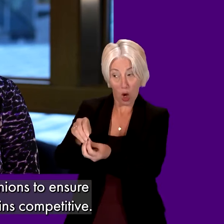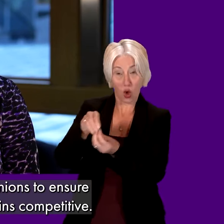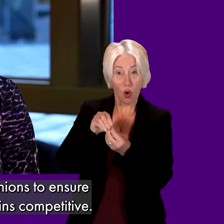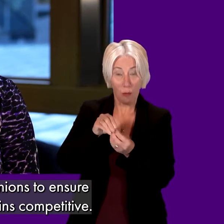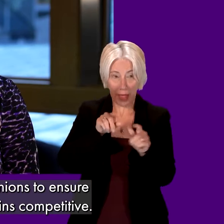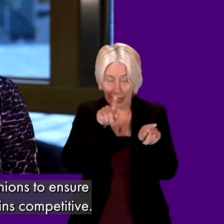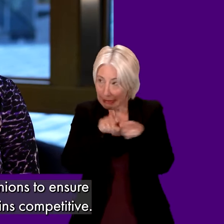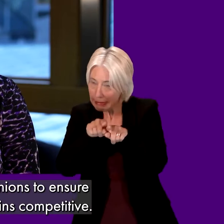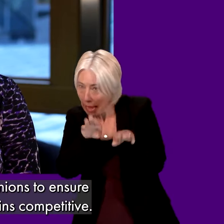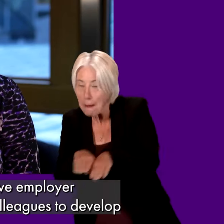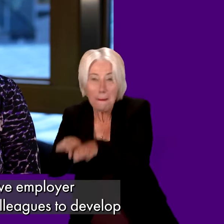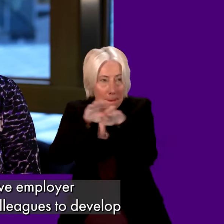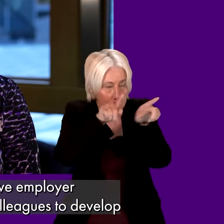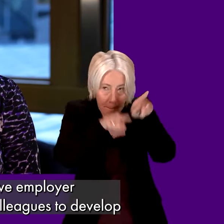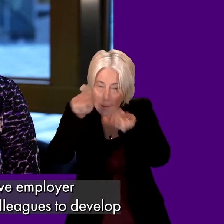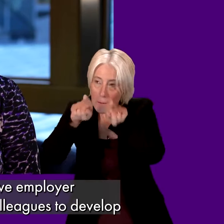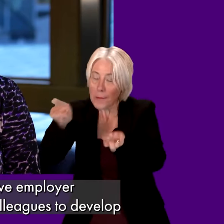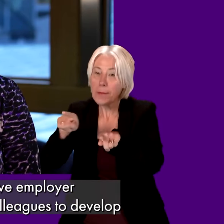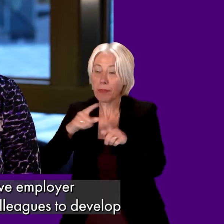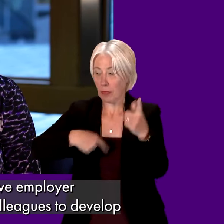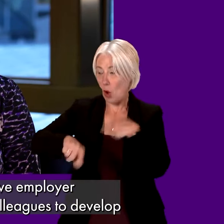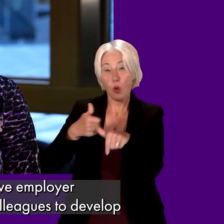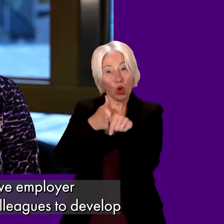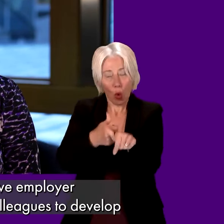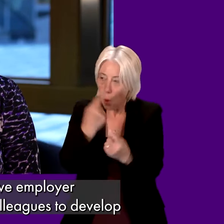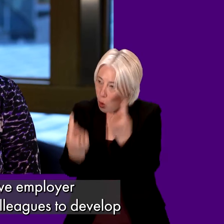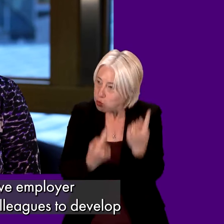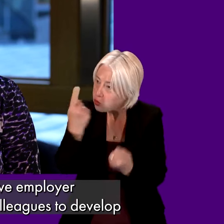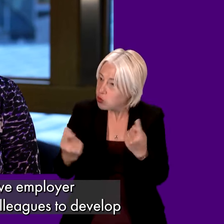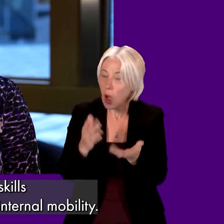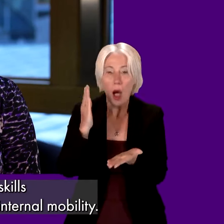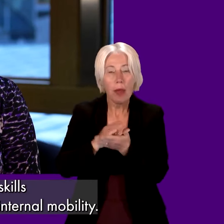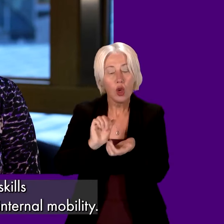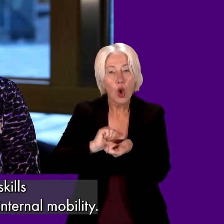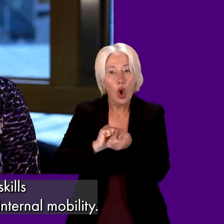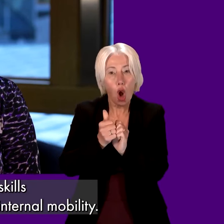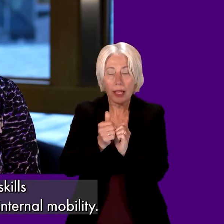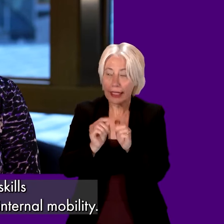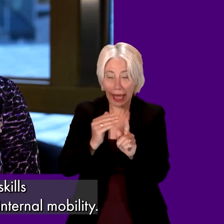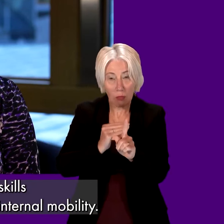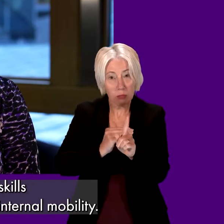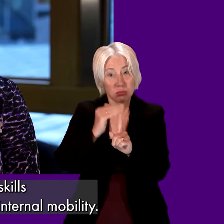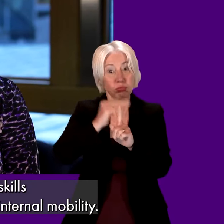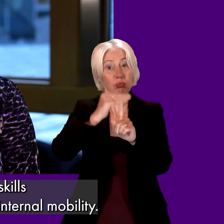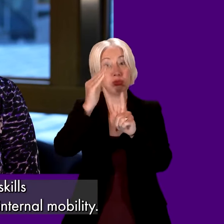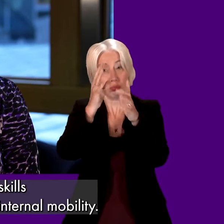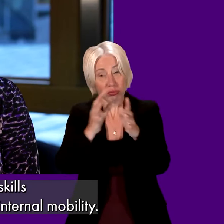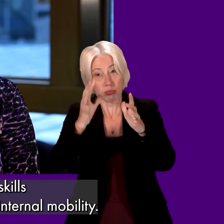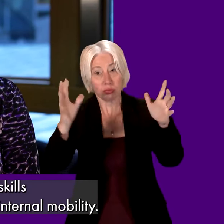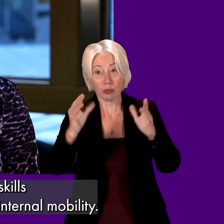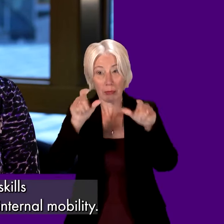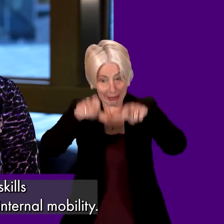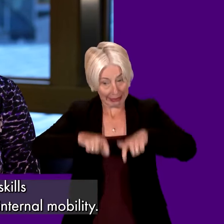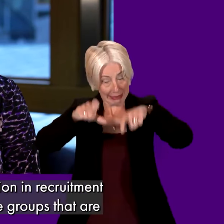remains competitive. We're a supportive employer and we help all our colleagues to develop further skills, and we have high internal